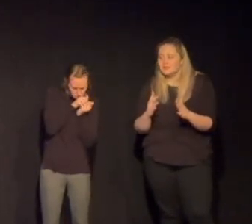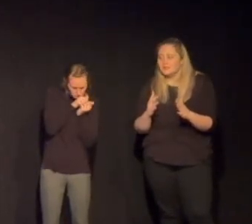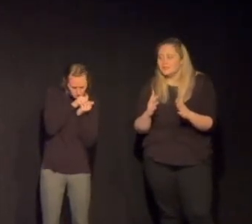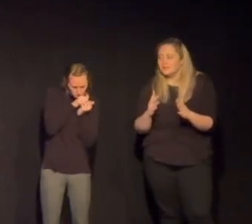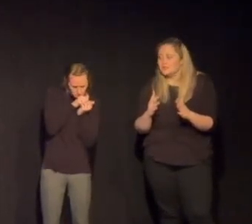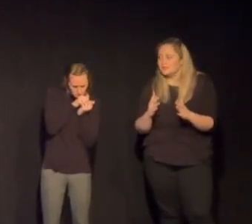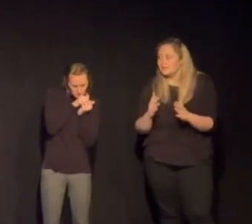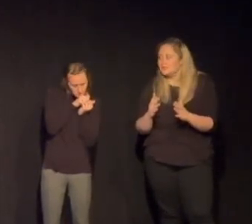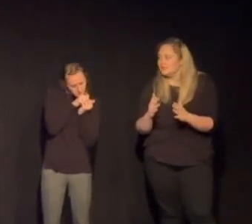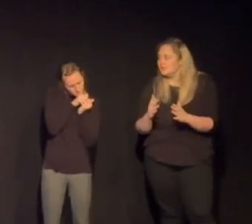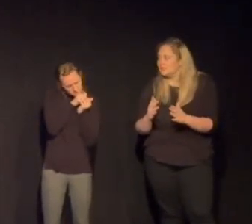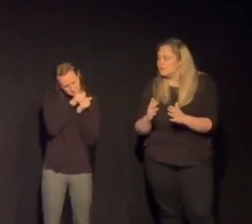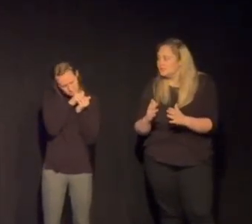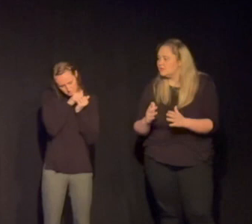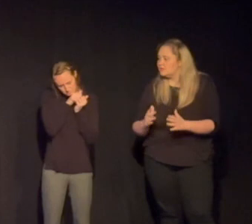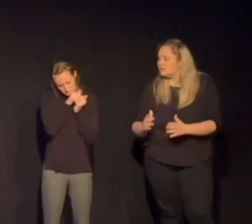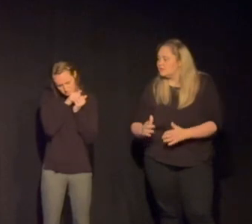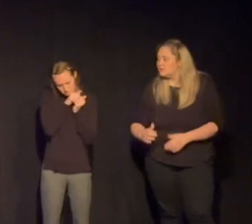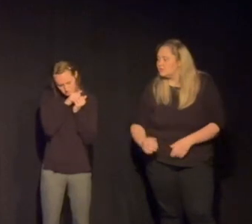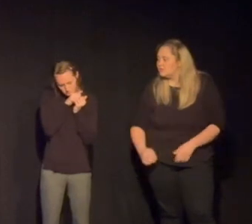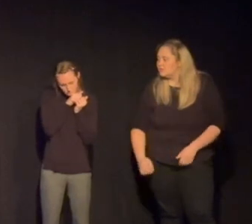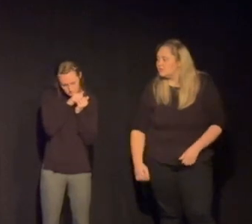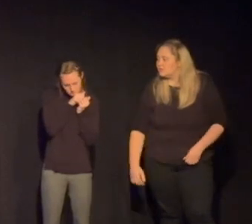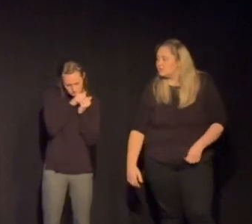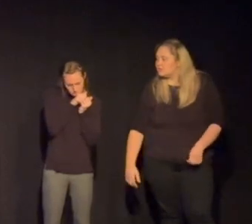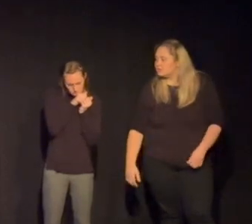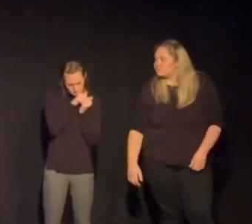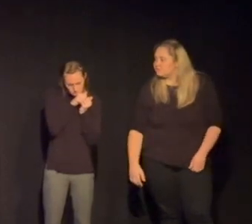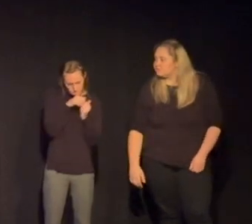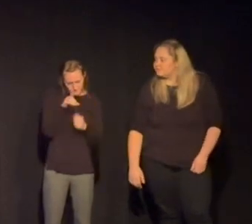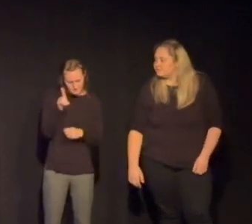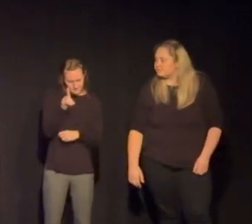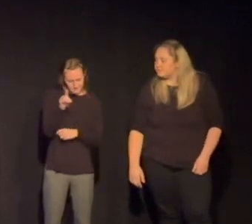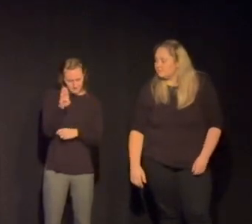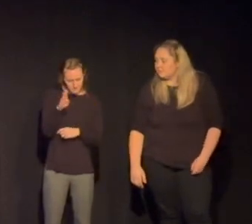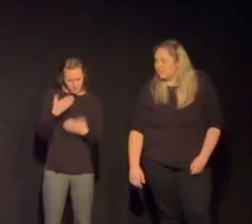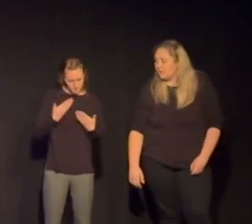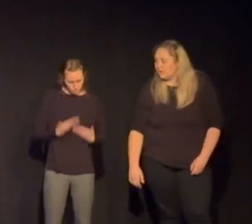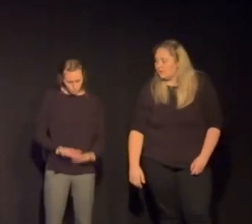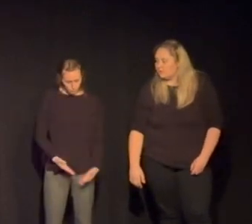Well then, he's worthy of taking my place.